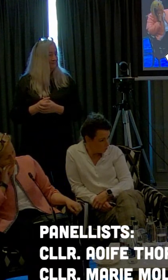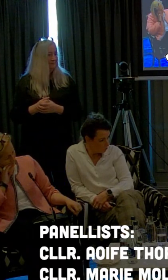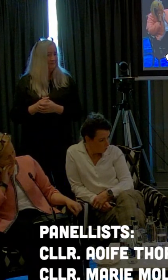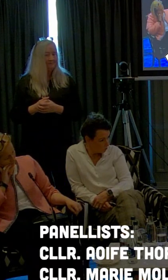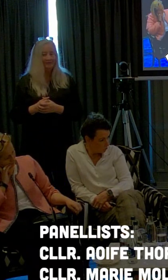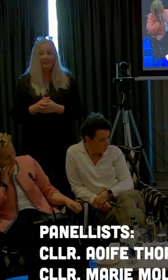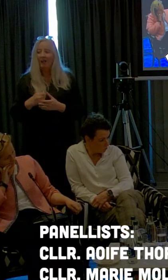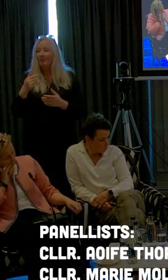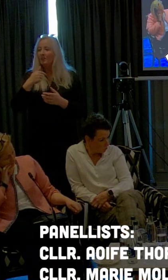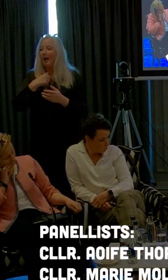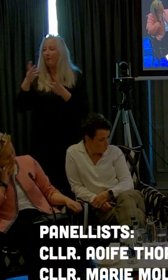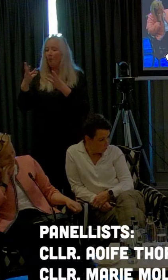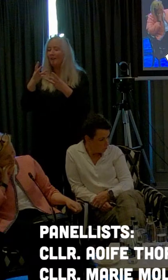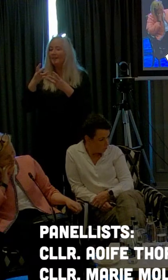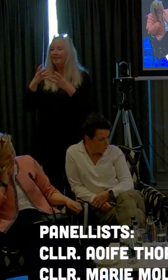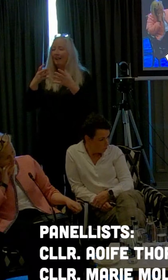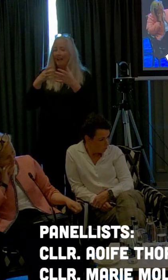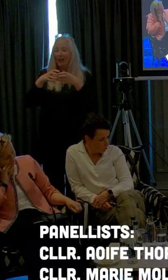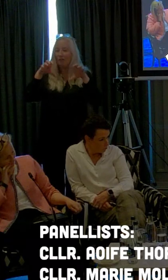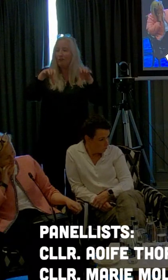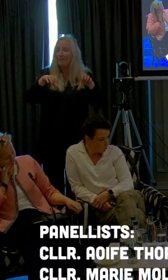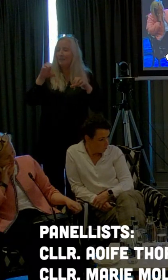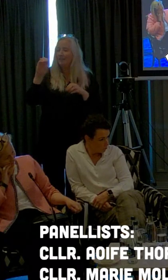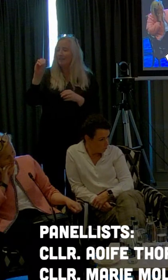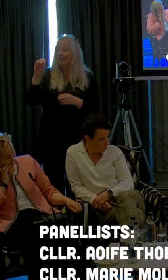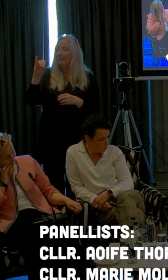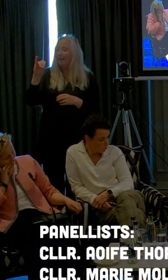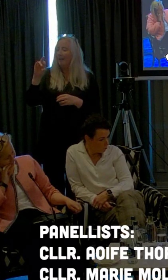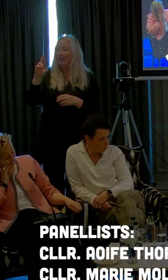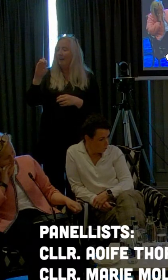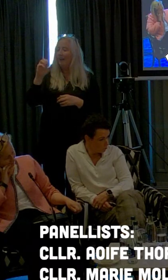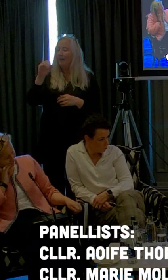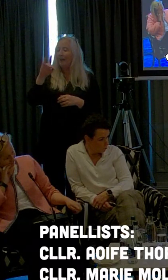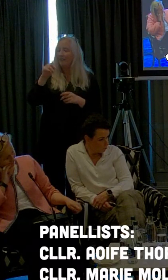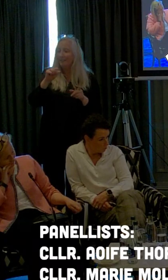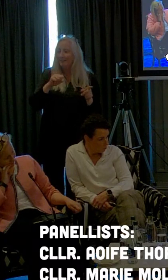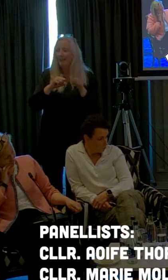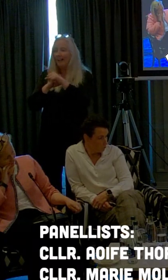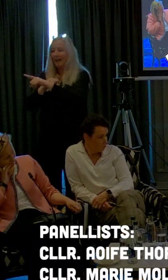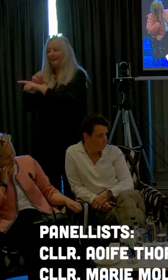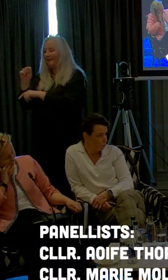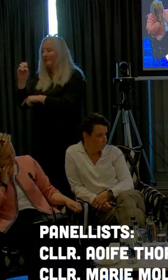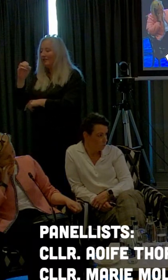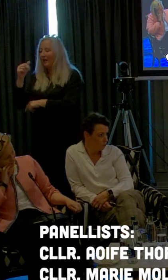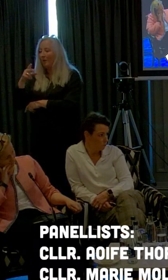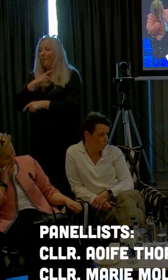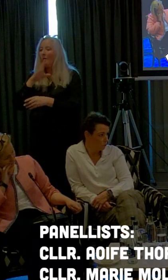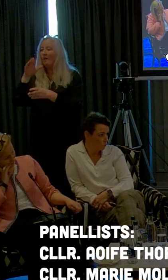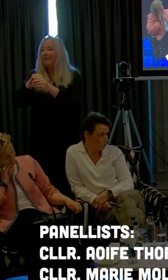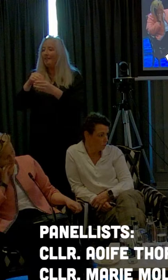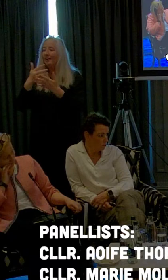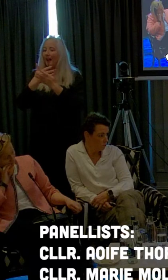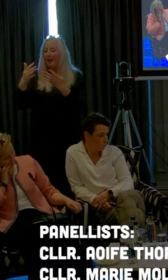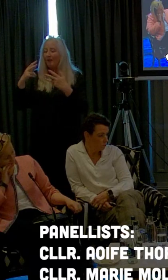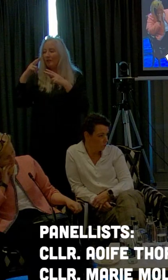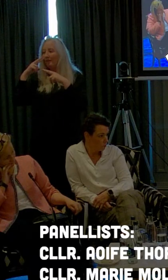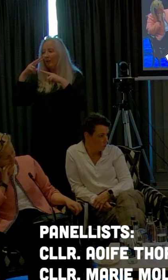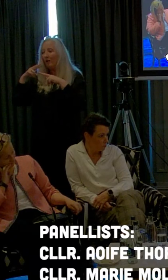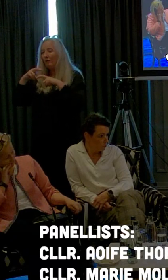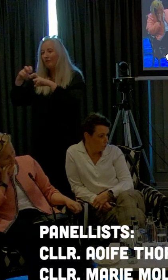or of the Houses, the issue of domestic violence. I did a lot of research. I did a lot of, even here in